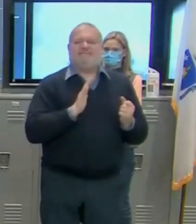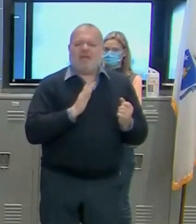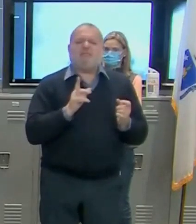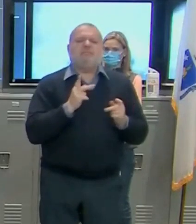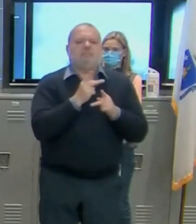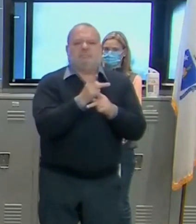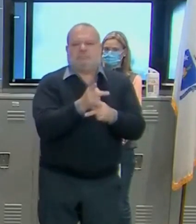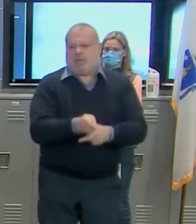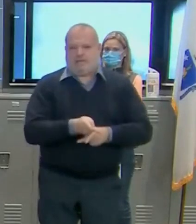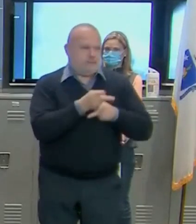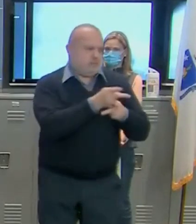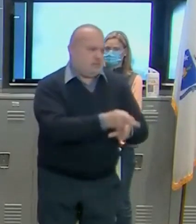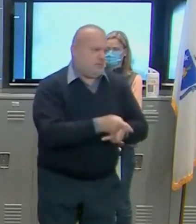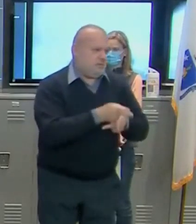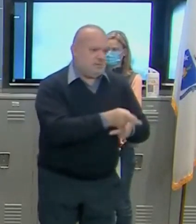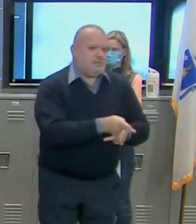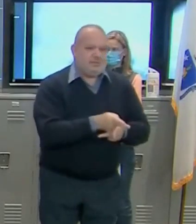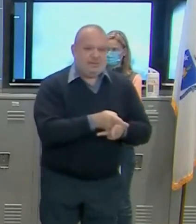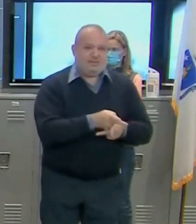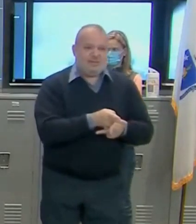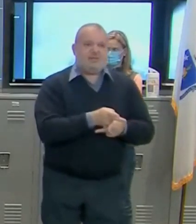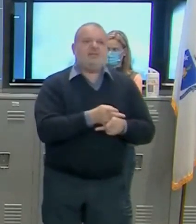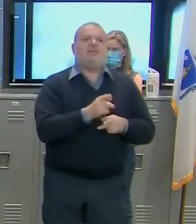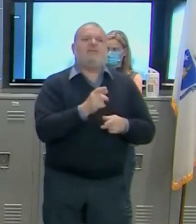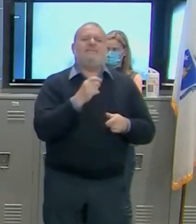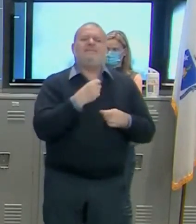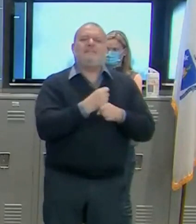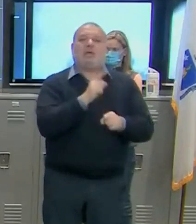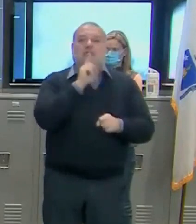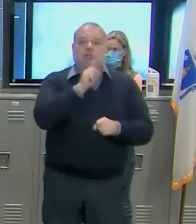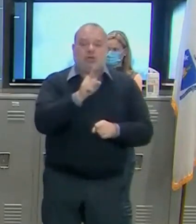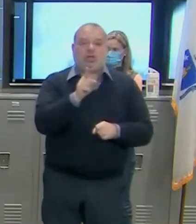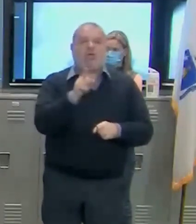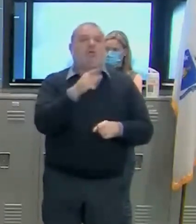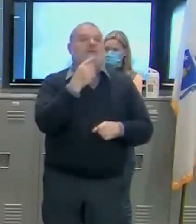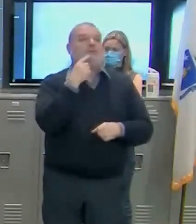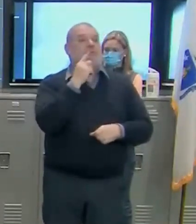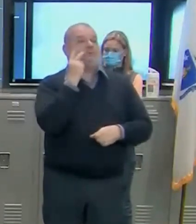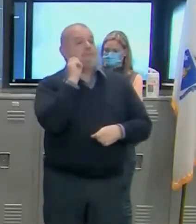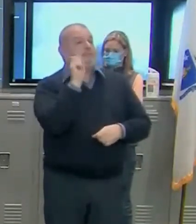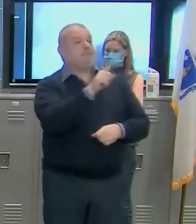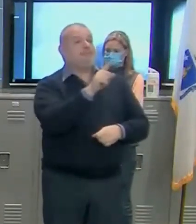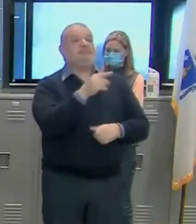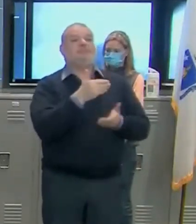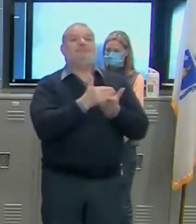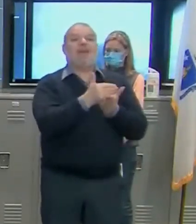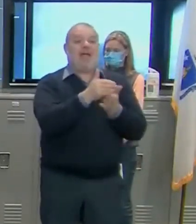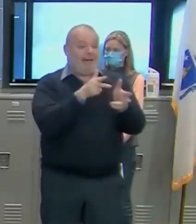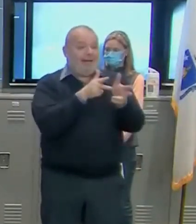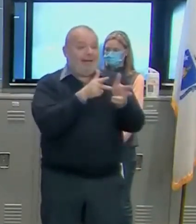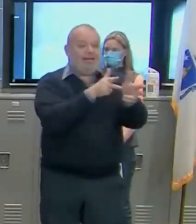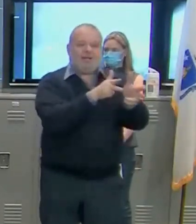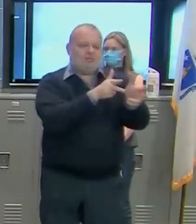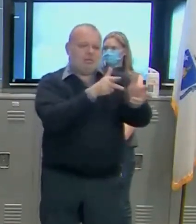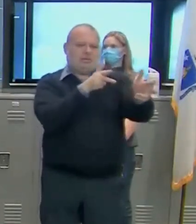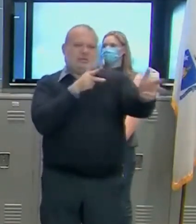their job. And at this point, I'm going to turn it to Highway Administrator Jonathan Gulliver. Thank you.